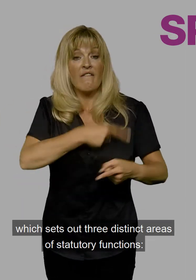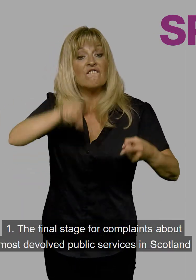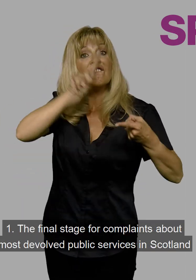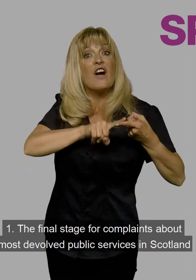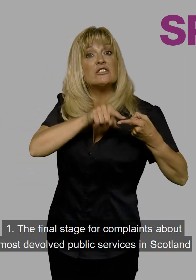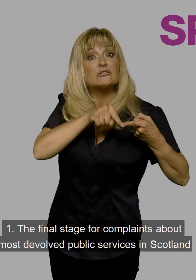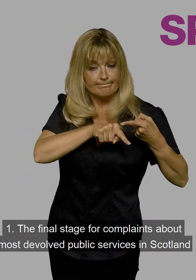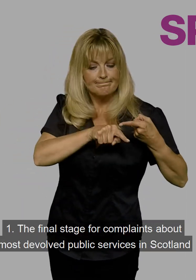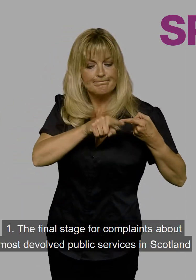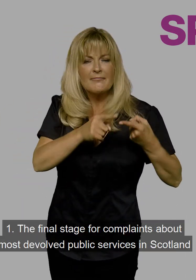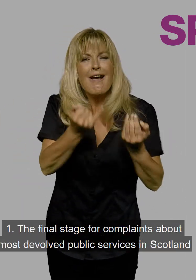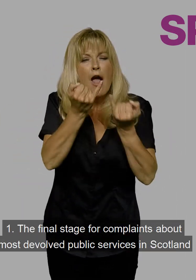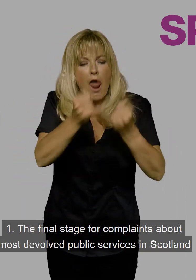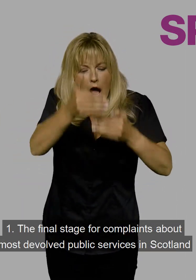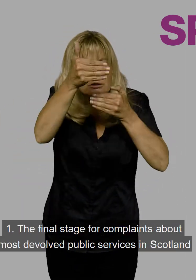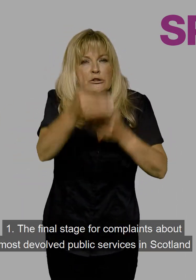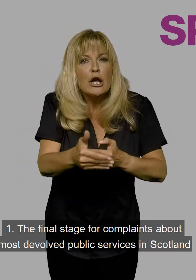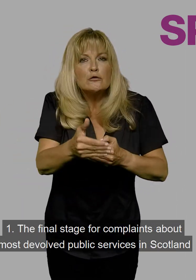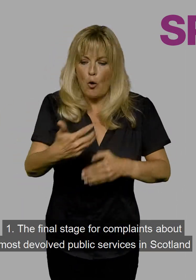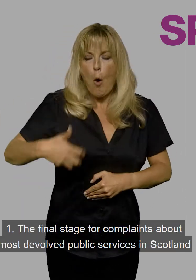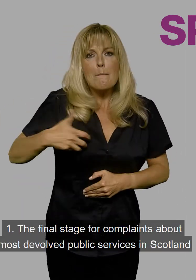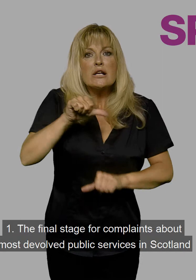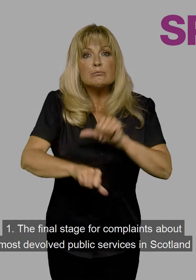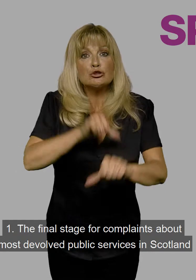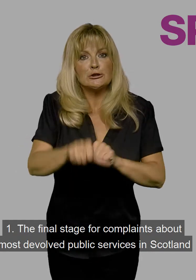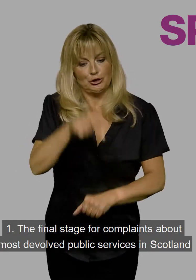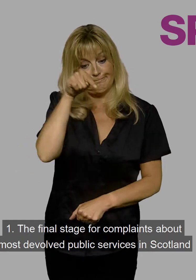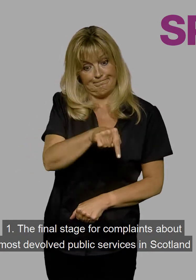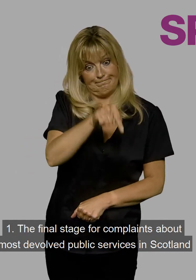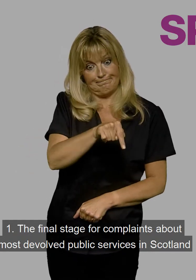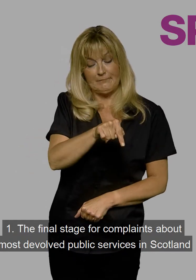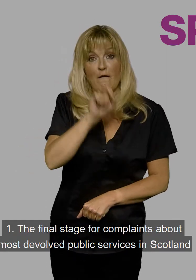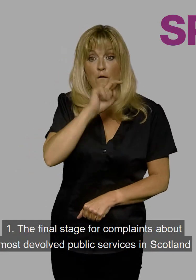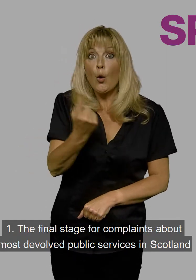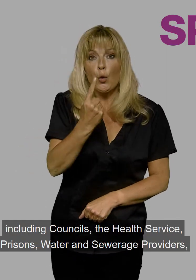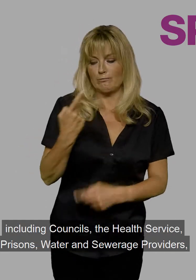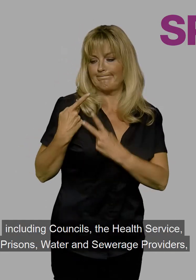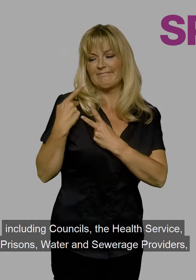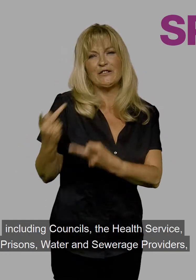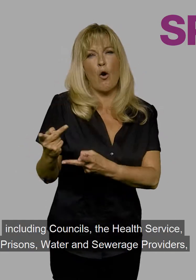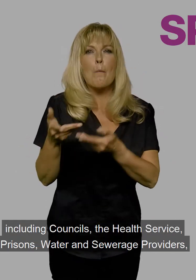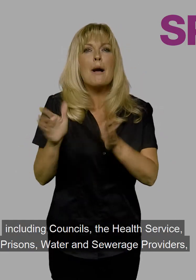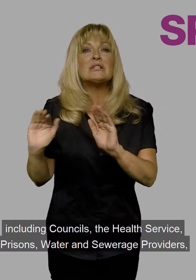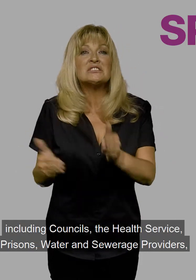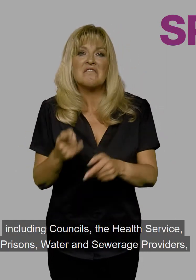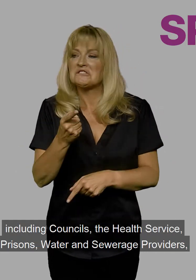The final stage for complaints about most devolved public services in Scotland, including councils, the